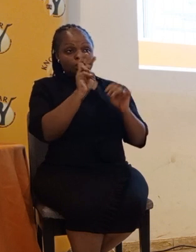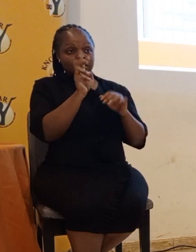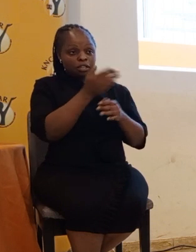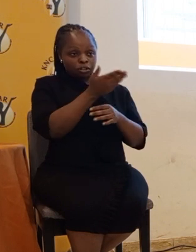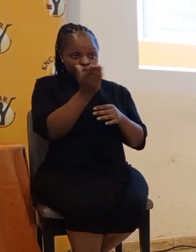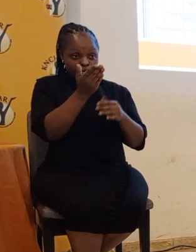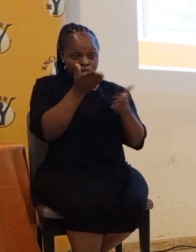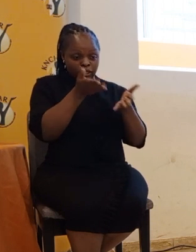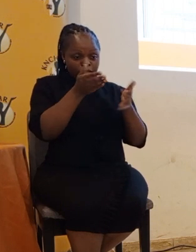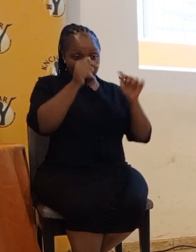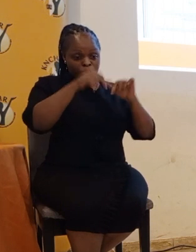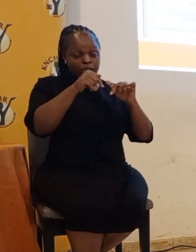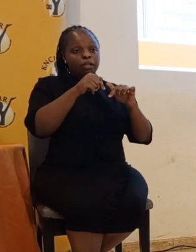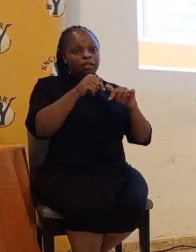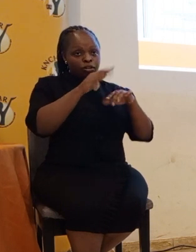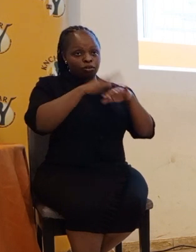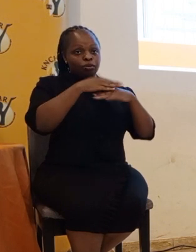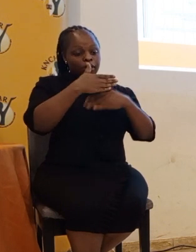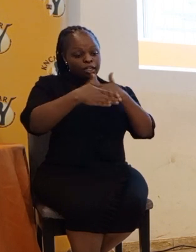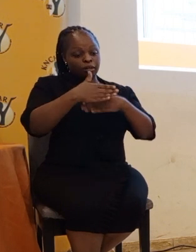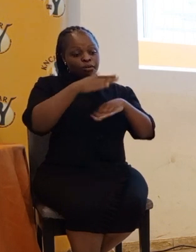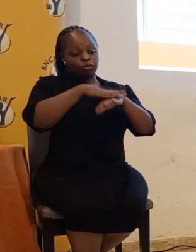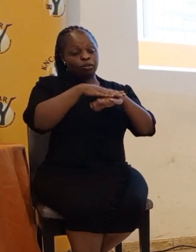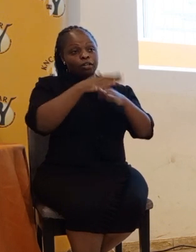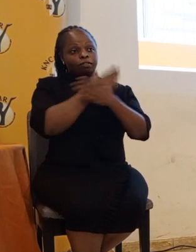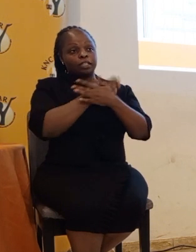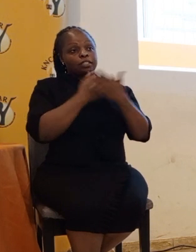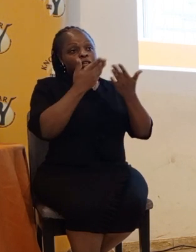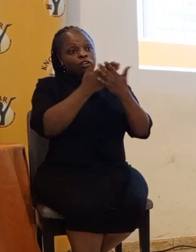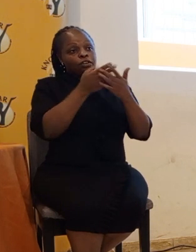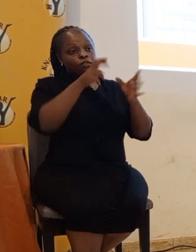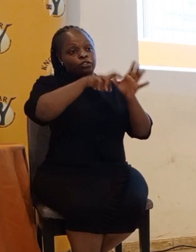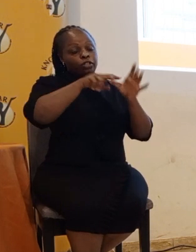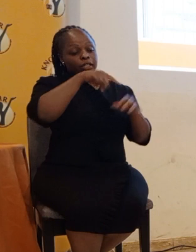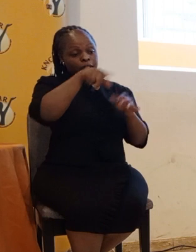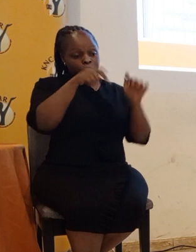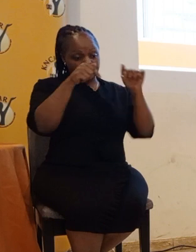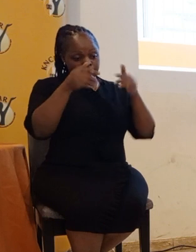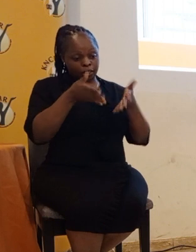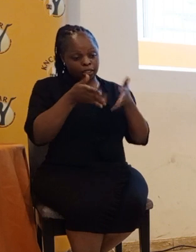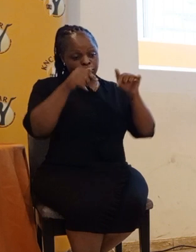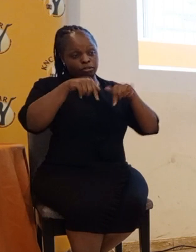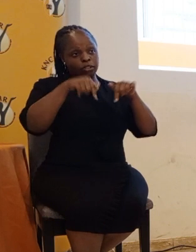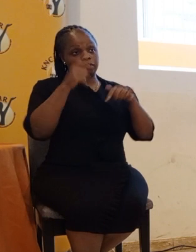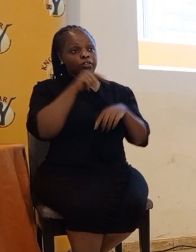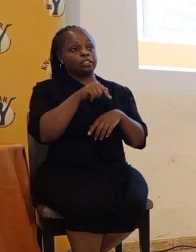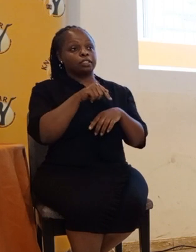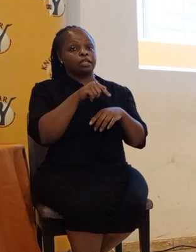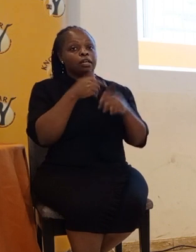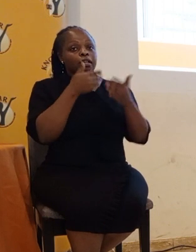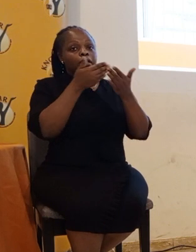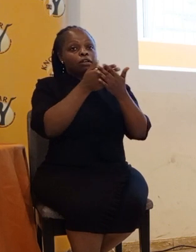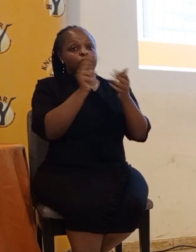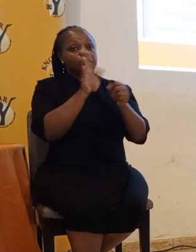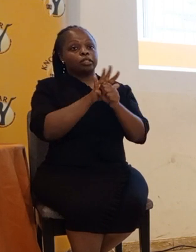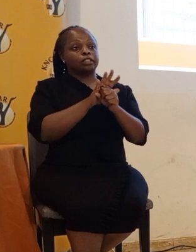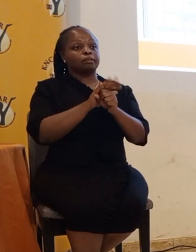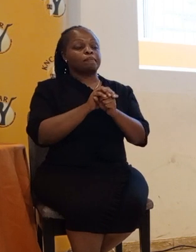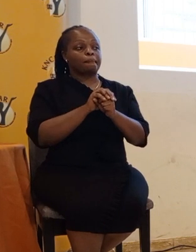good neighbors, we are good friends, and we thank all of you for joining us here today for this. So thank you very